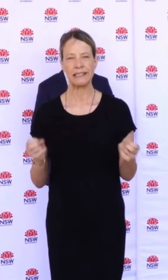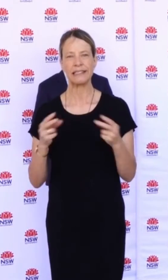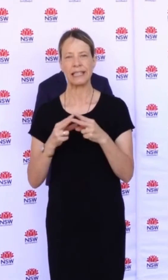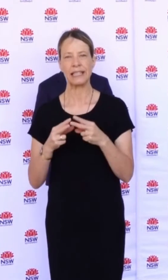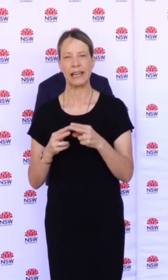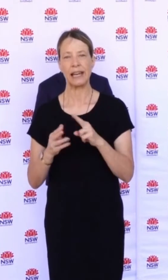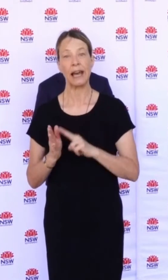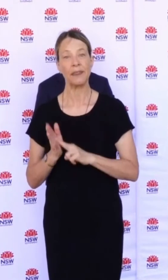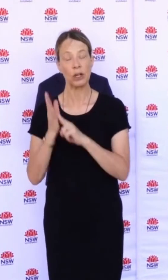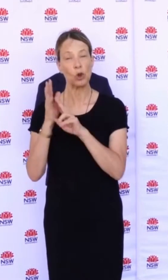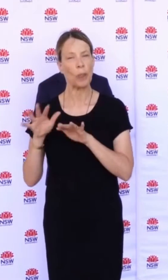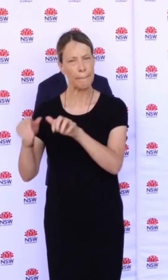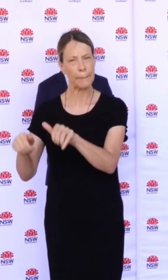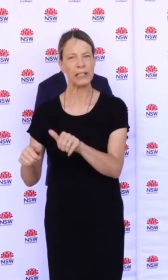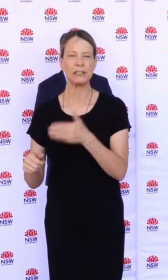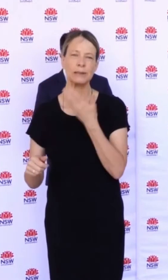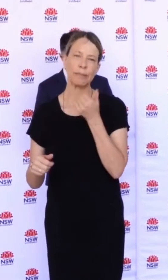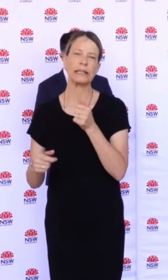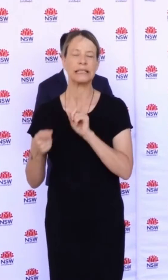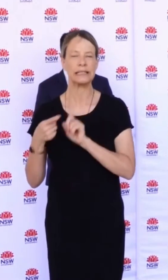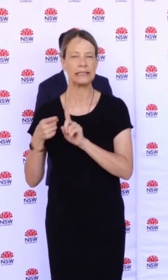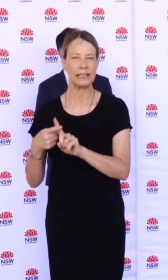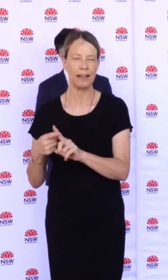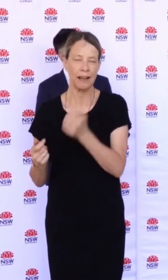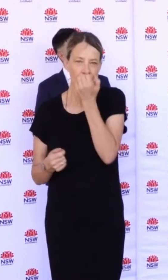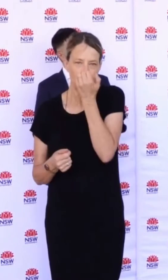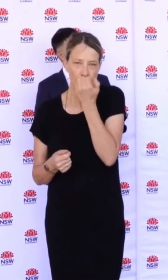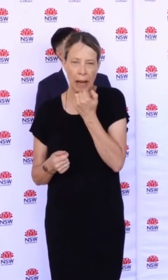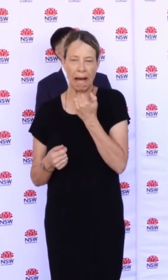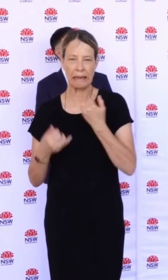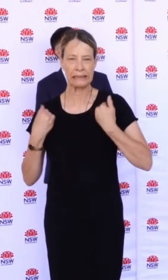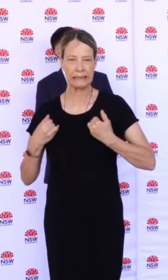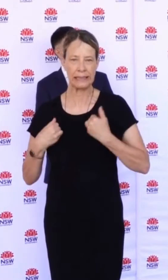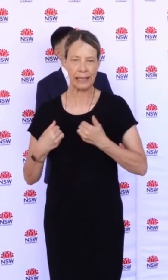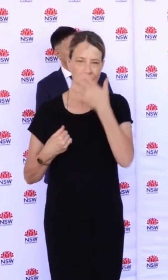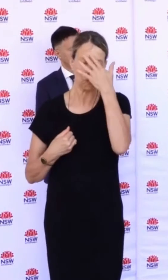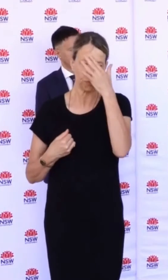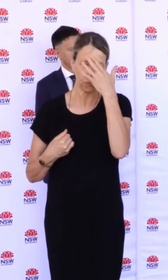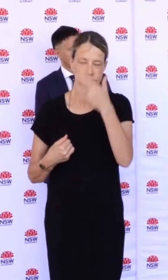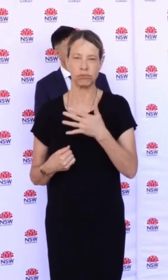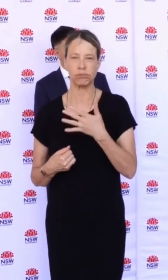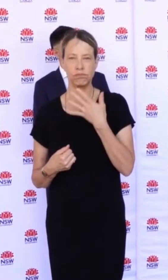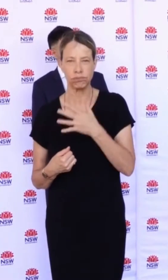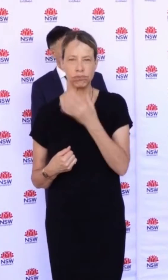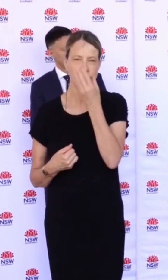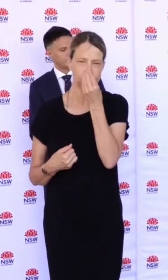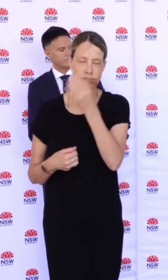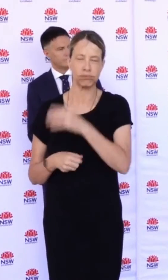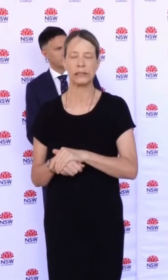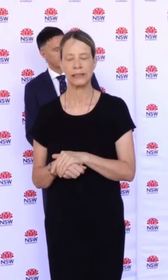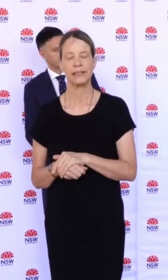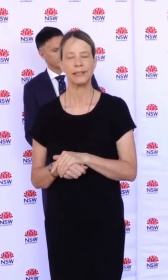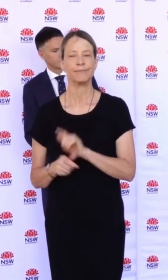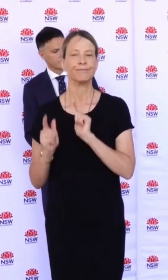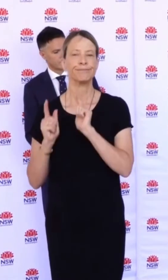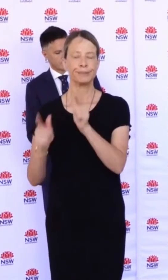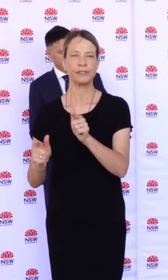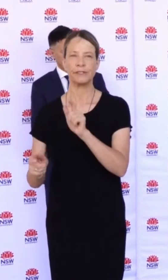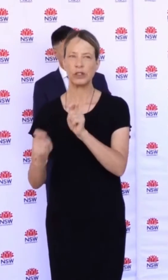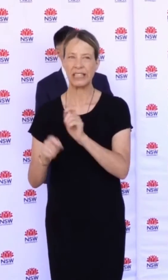still be coming forward at the slightest of symptoms, but it applies to anyone across the state. If you get any tiny symptoms, just